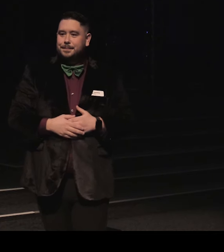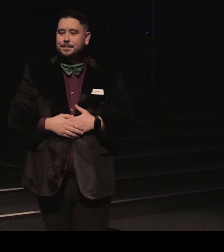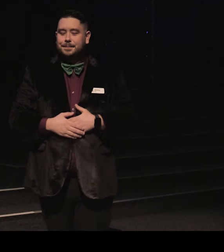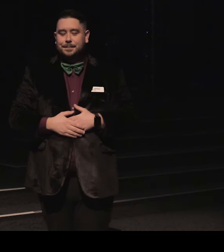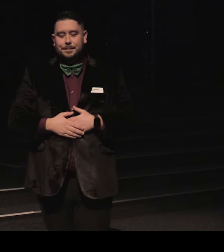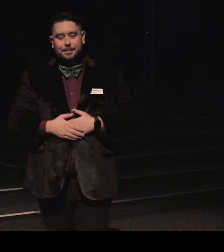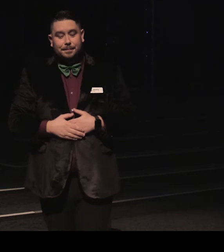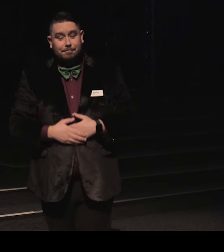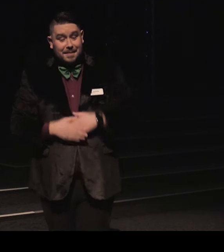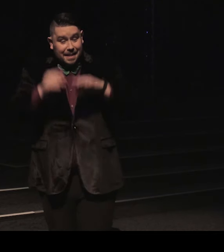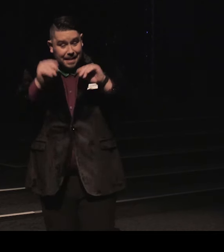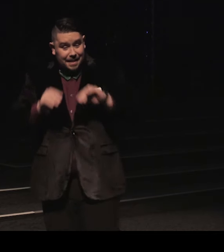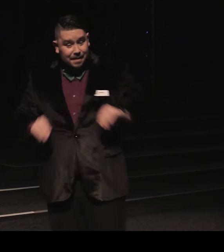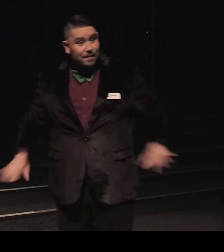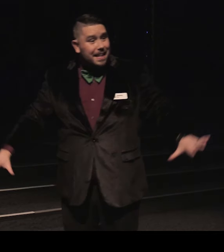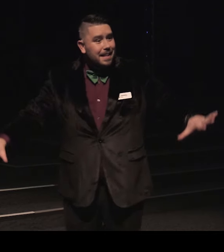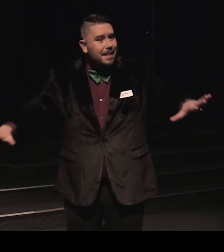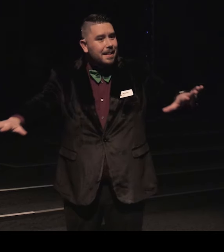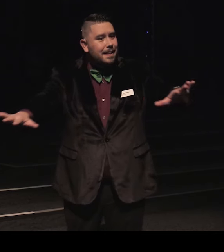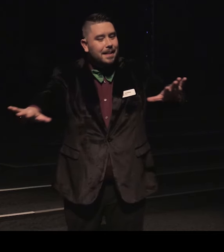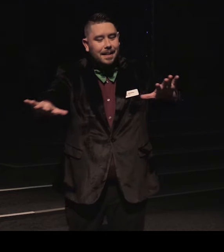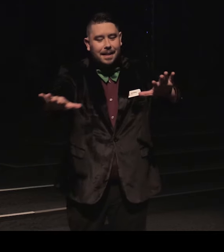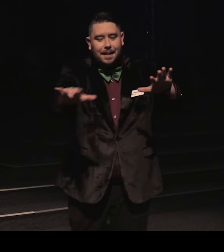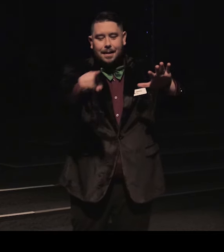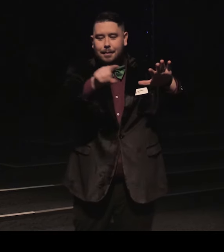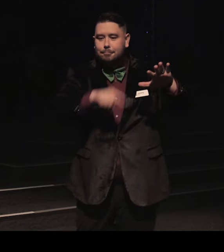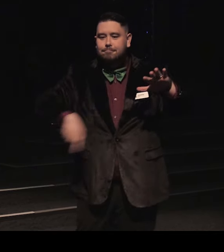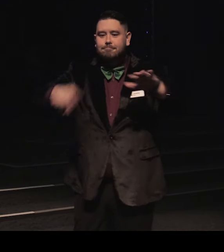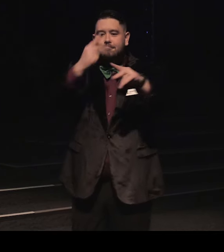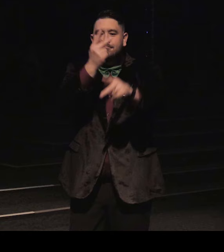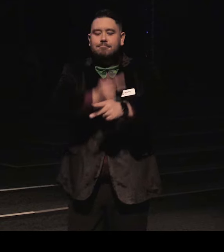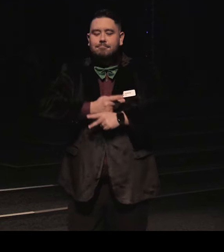in fields where they